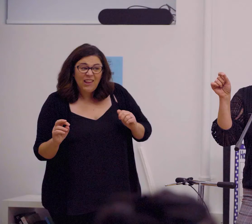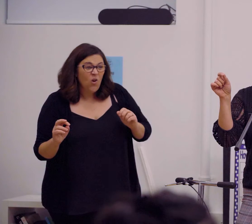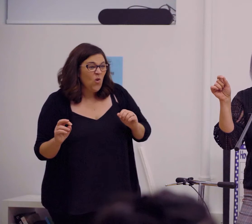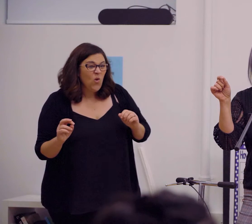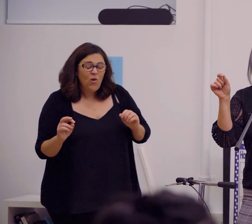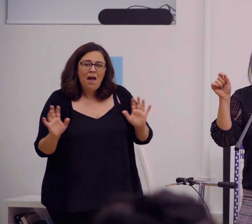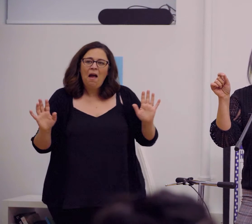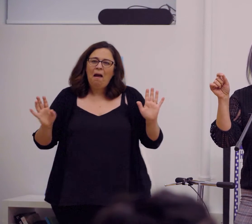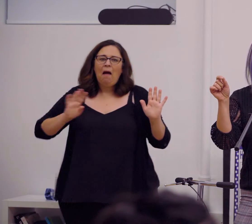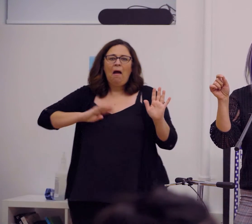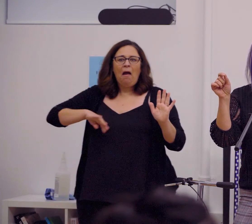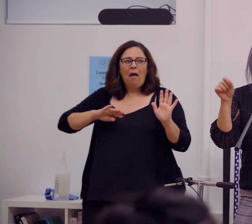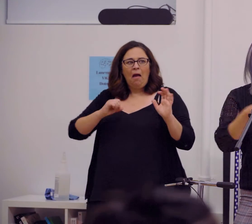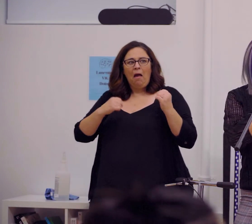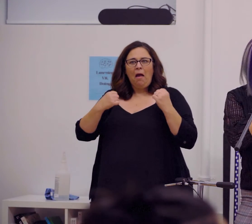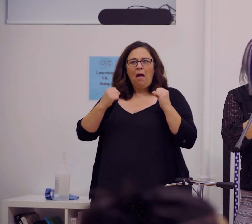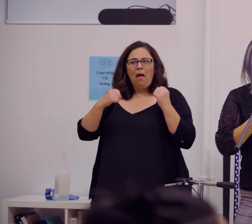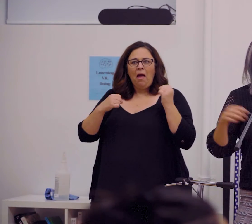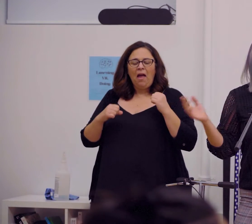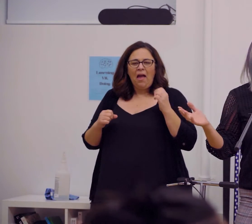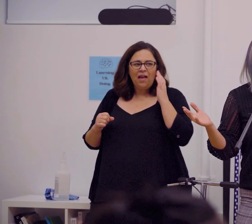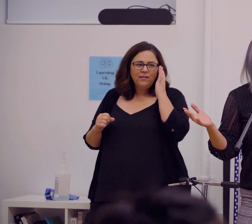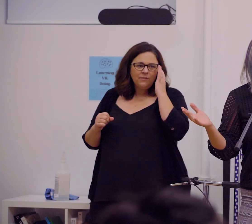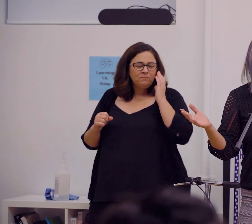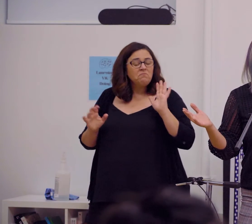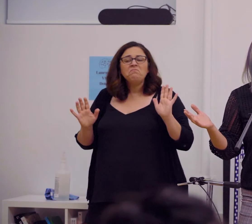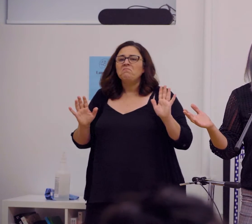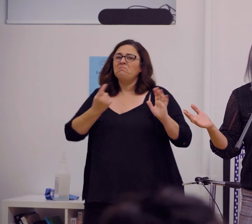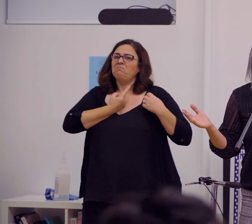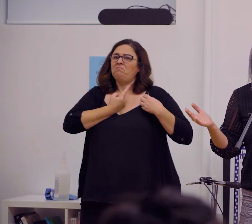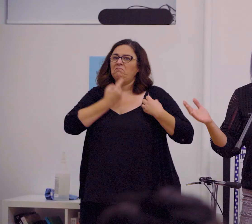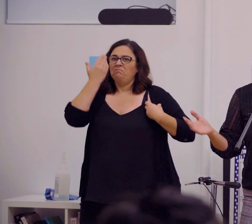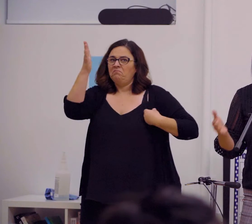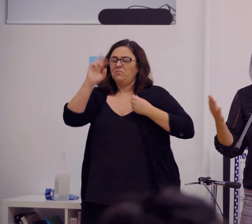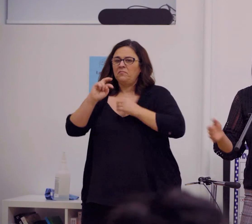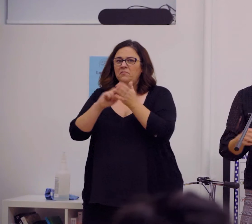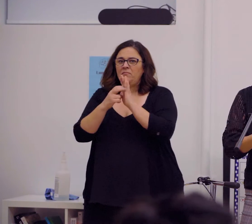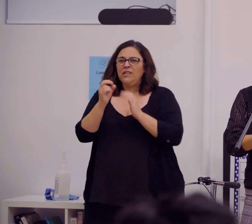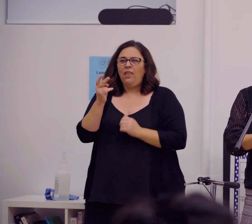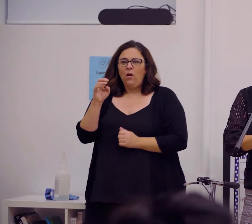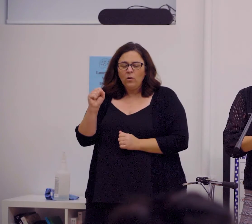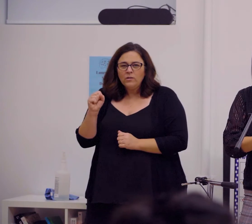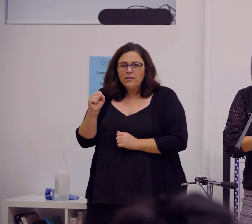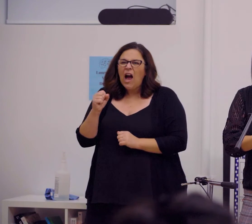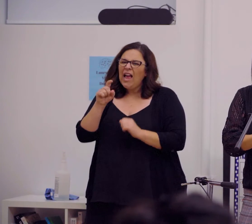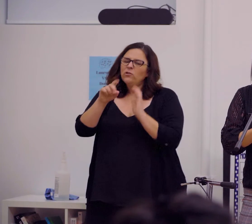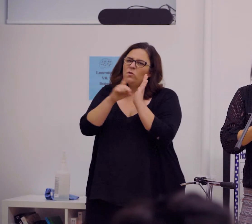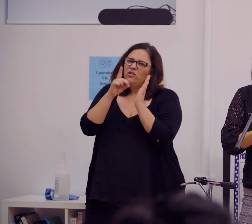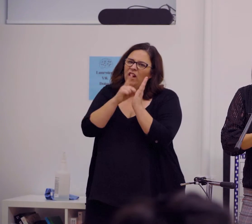Okay, so maybe a slight yes or no, but I see some no's. Okay, so I'm glad to know I'm not the only one, right? Because I had to look it up.